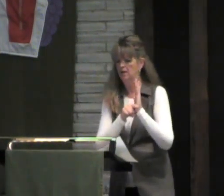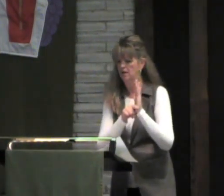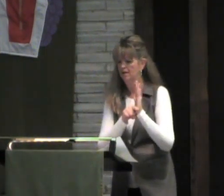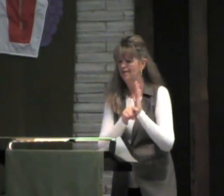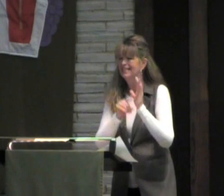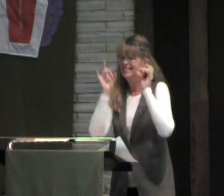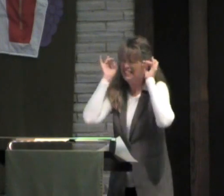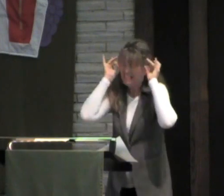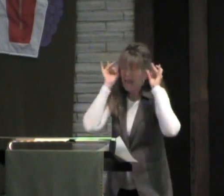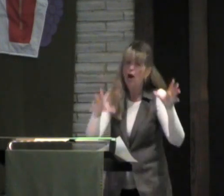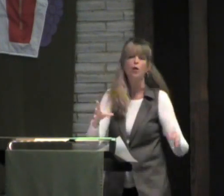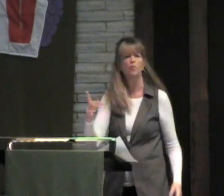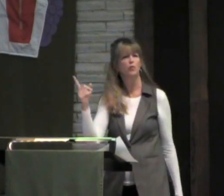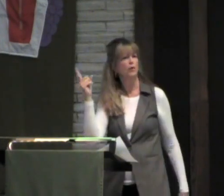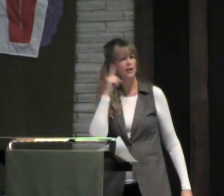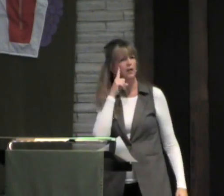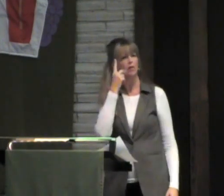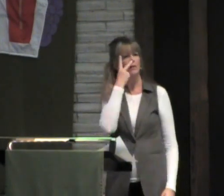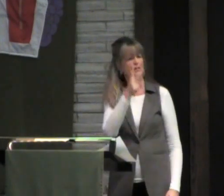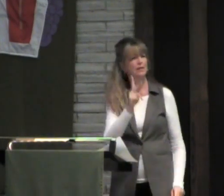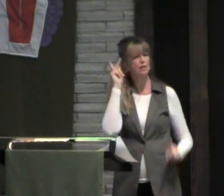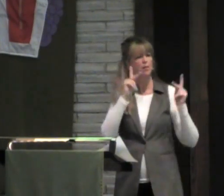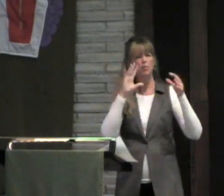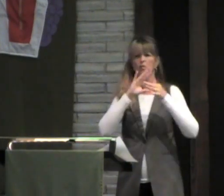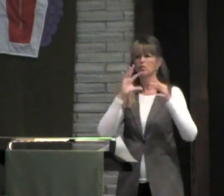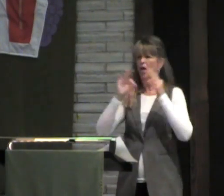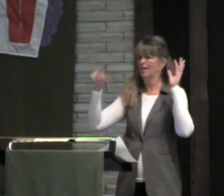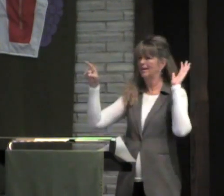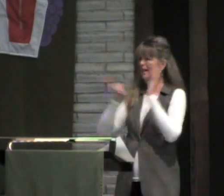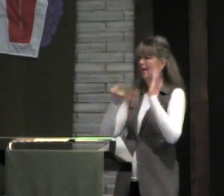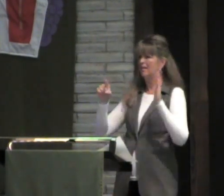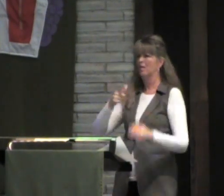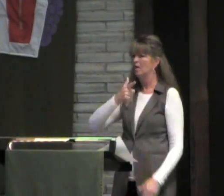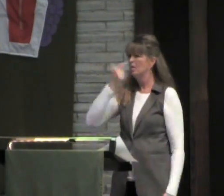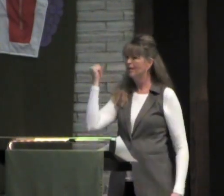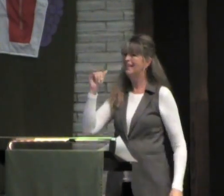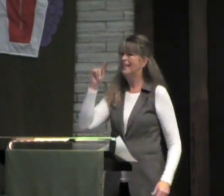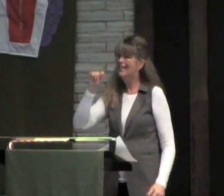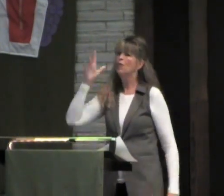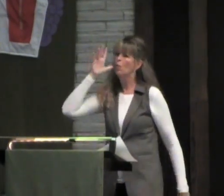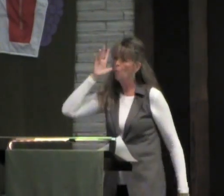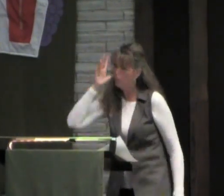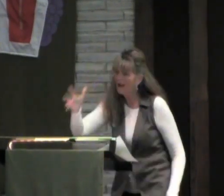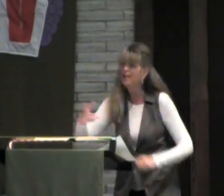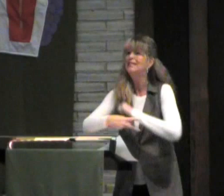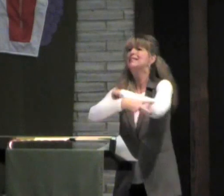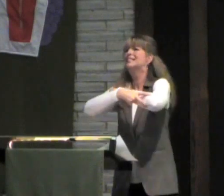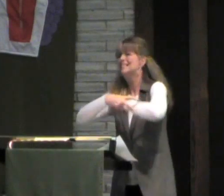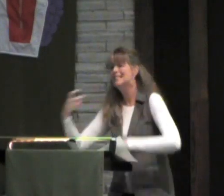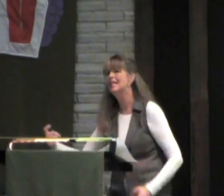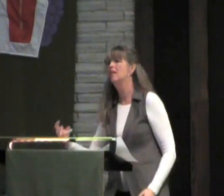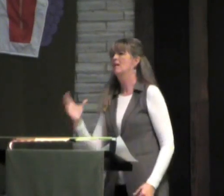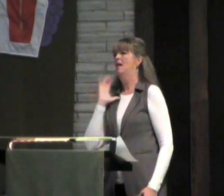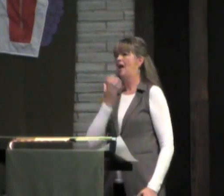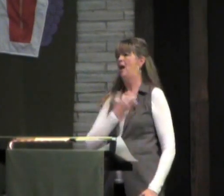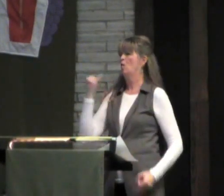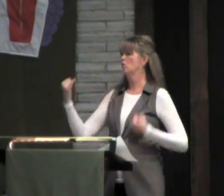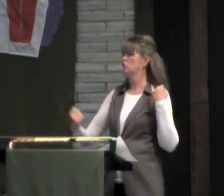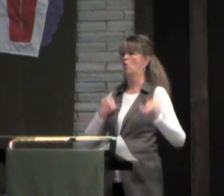they talk negatively, it's awful to hear people talk negatively because it will steal